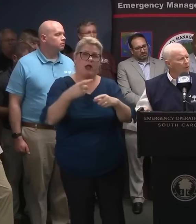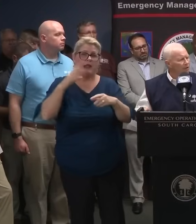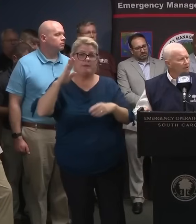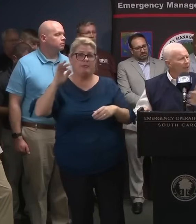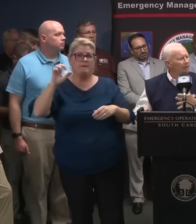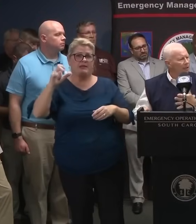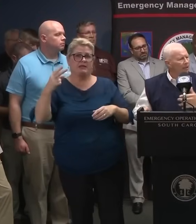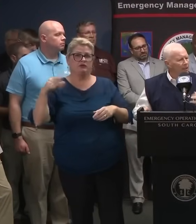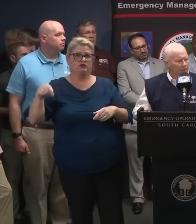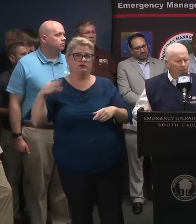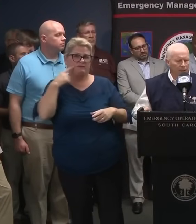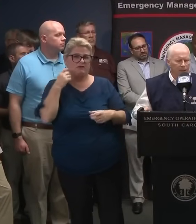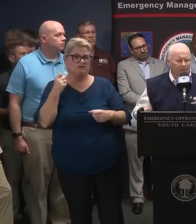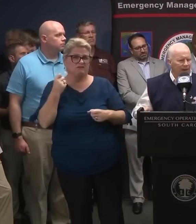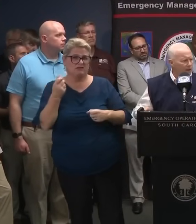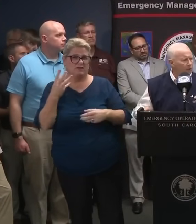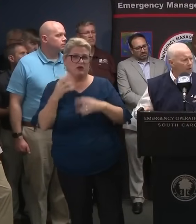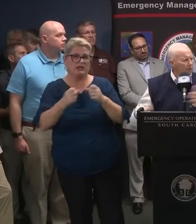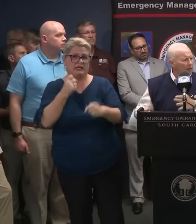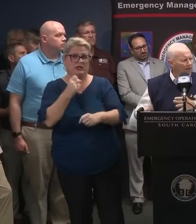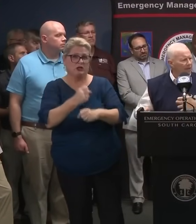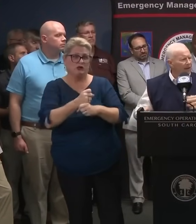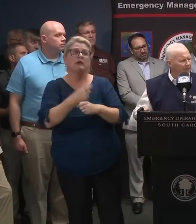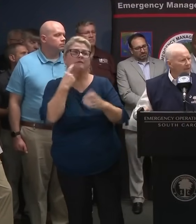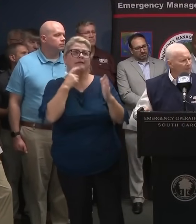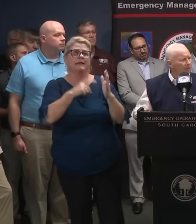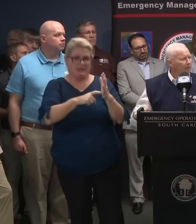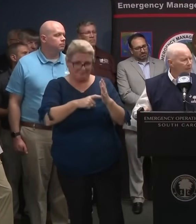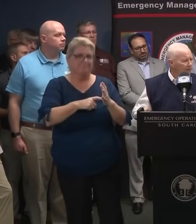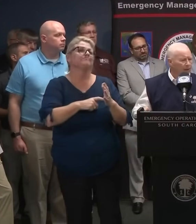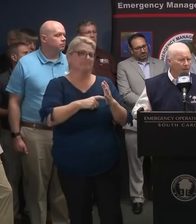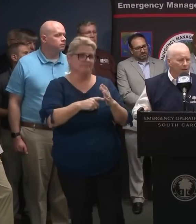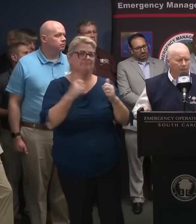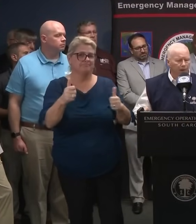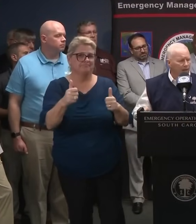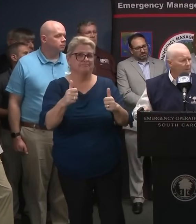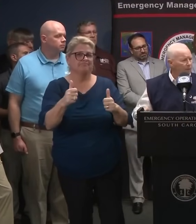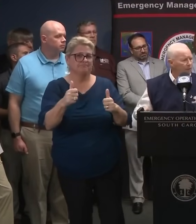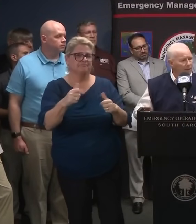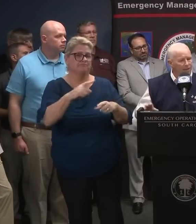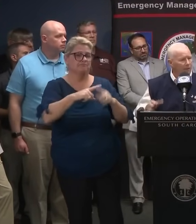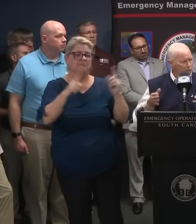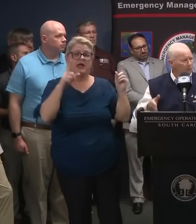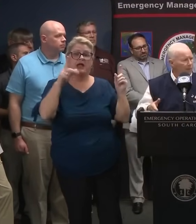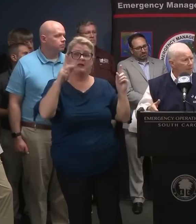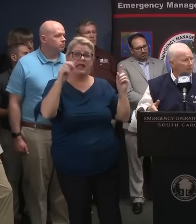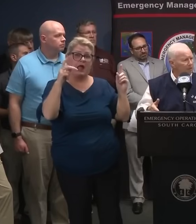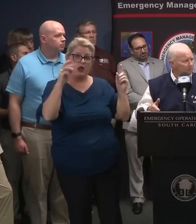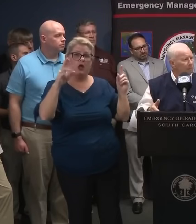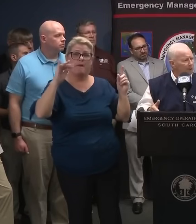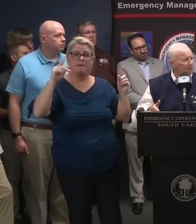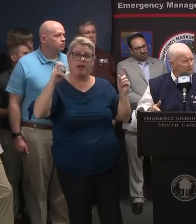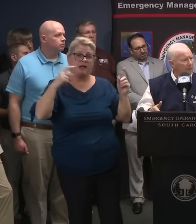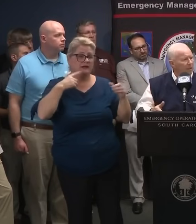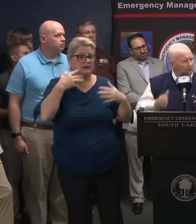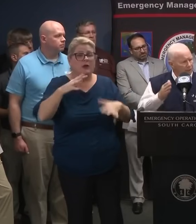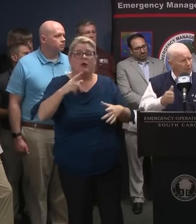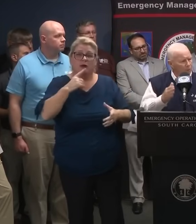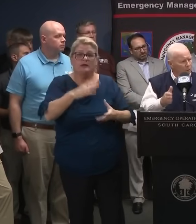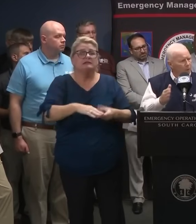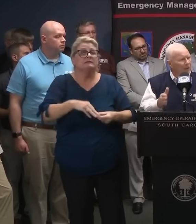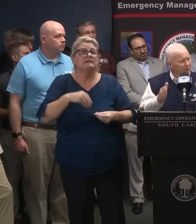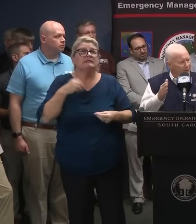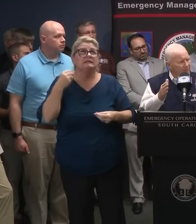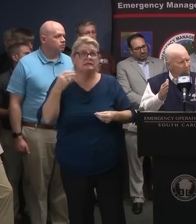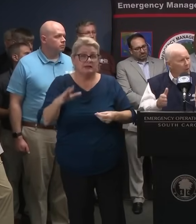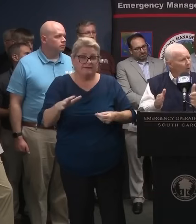we're starting to see the value of that investment. But as Keller and Mike have both said, it's an incredibly expensive process, and so